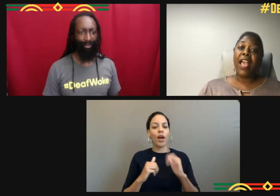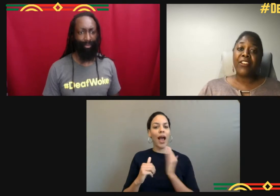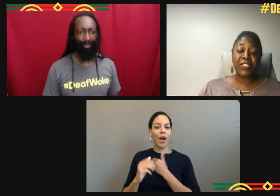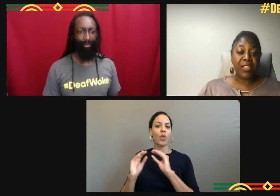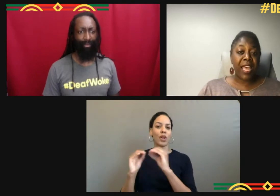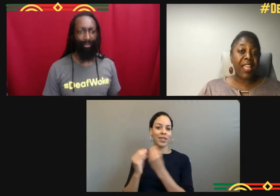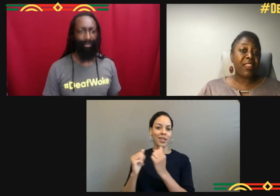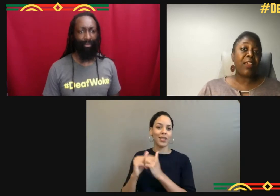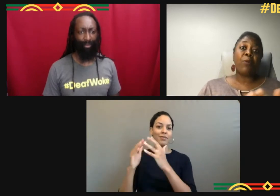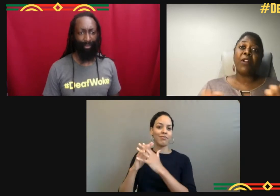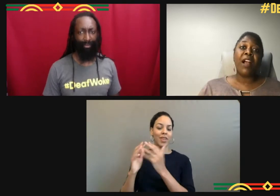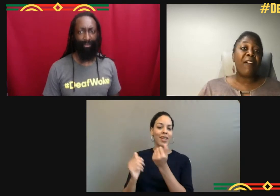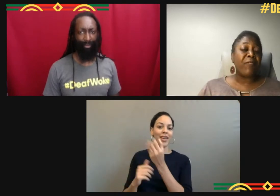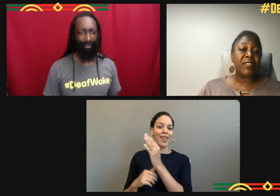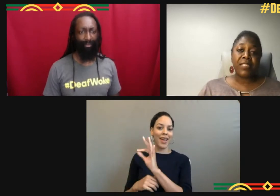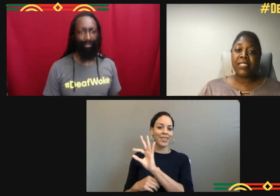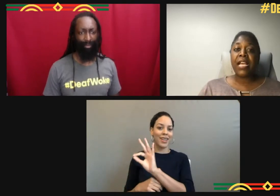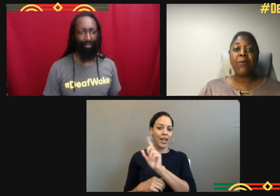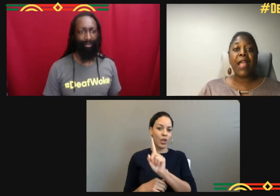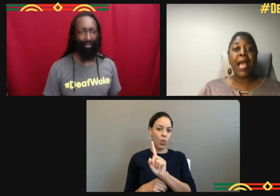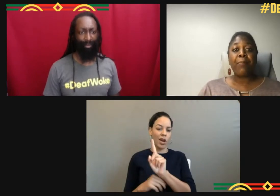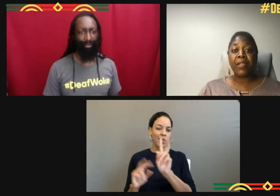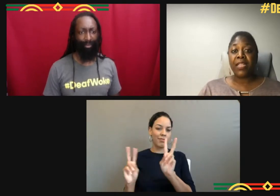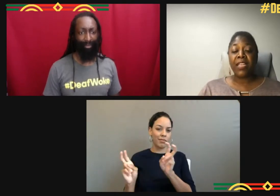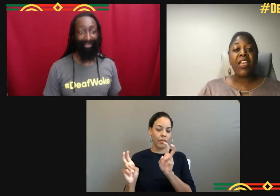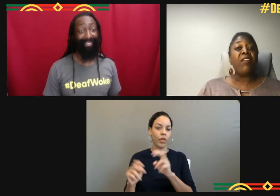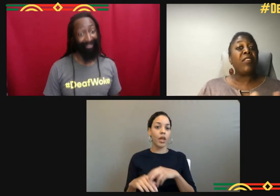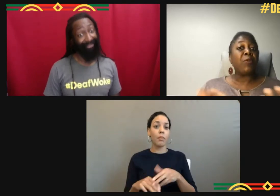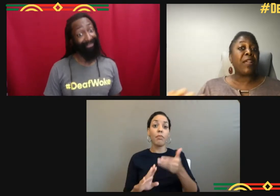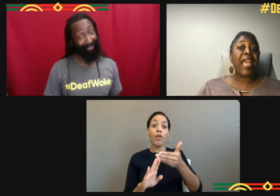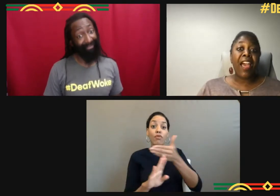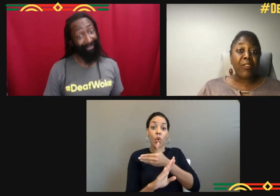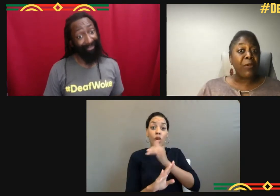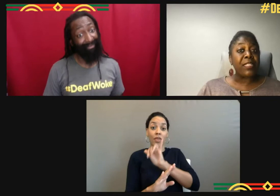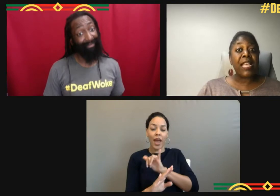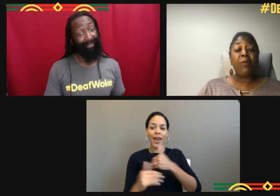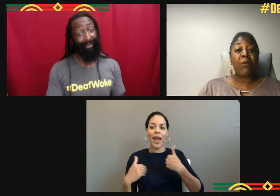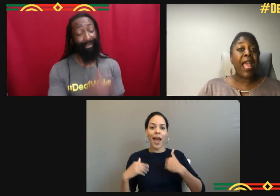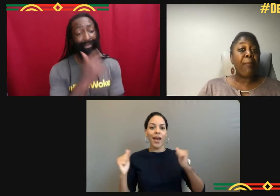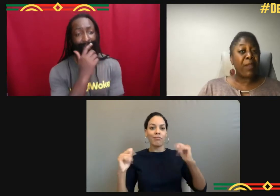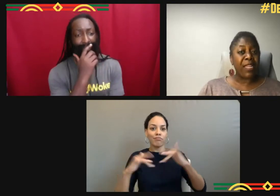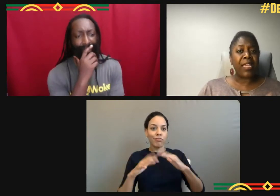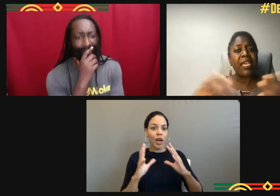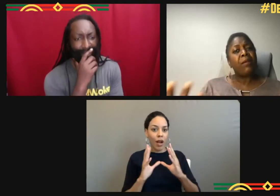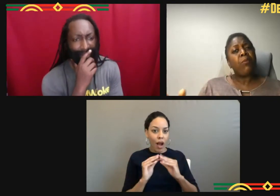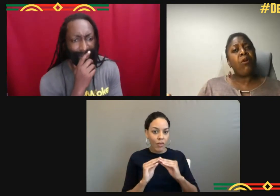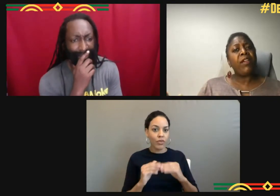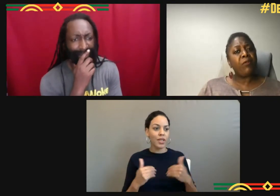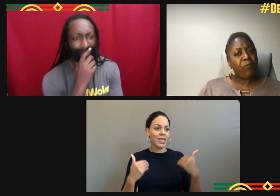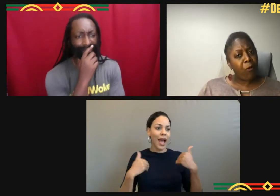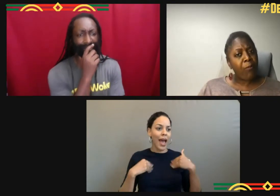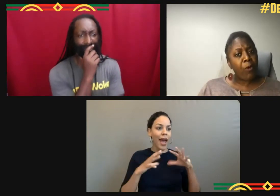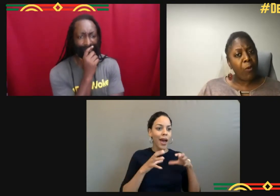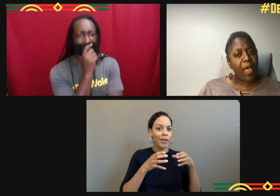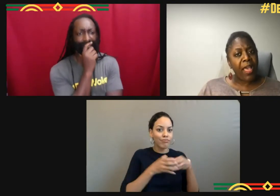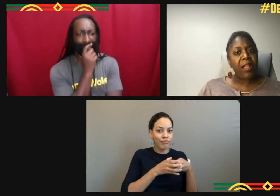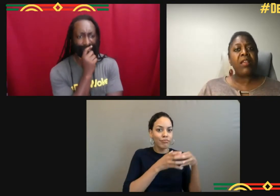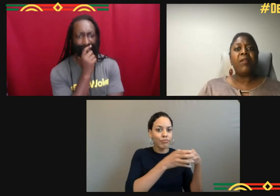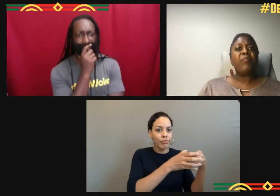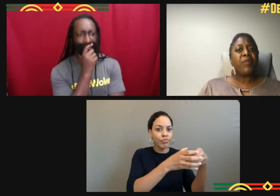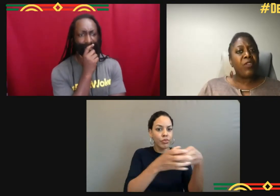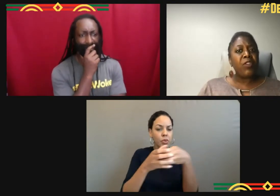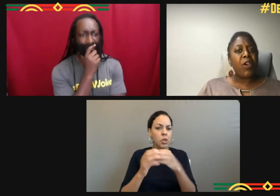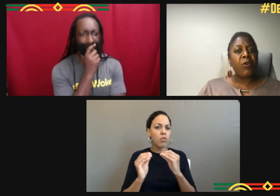But prior to that, there were conferences that were happening, there were gatherings that were happening in a more informal